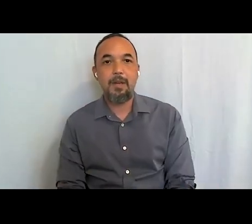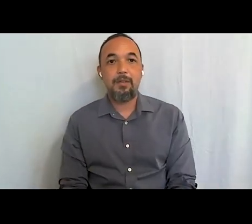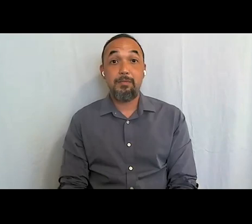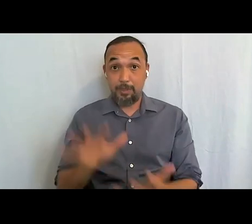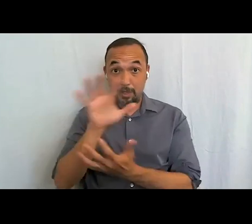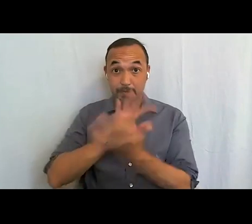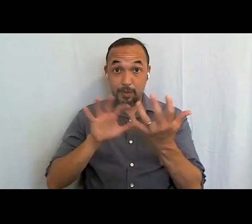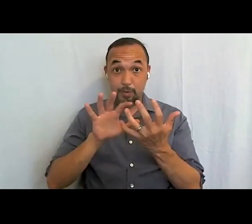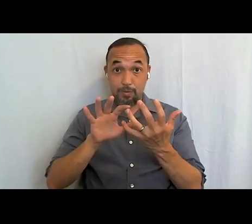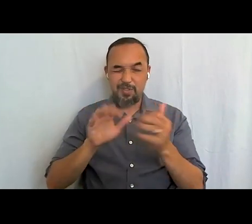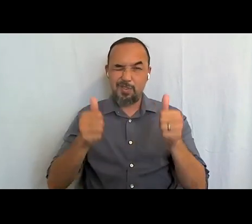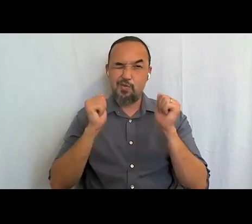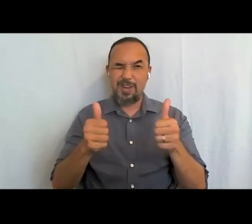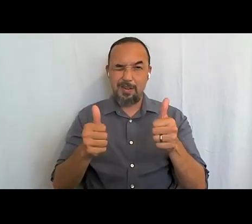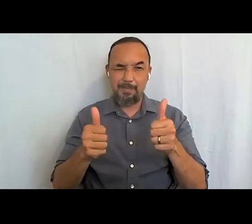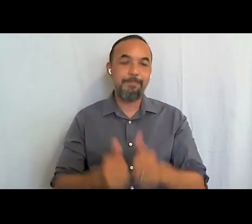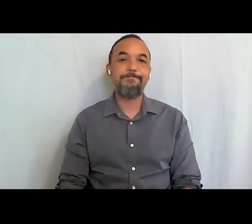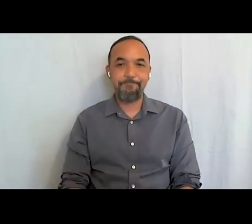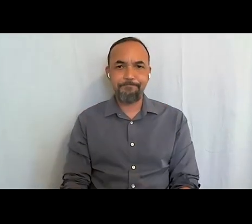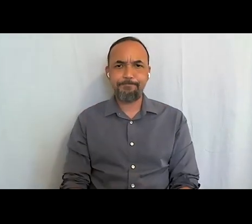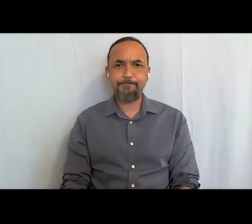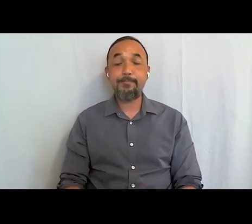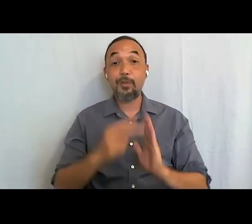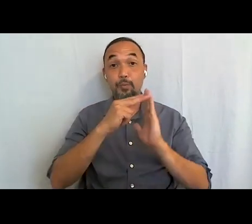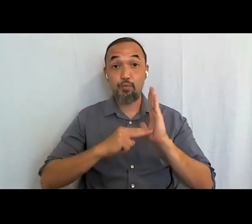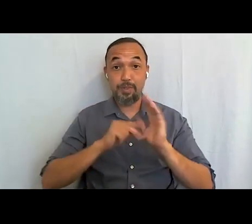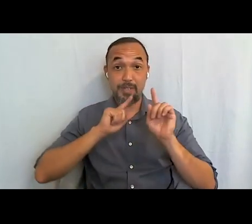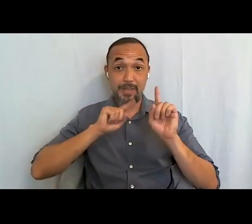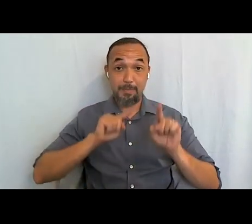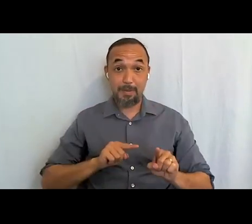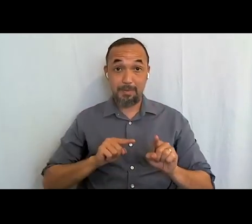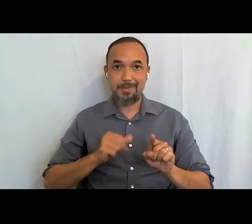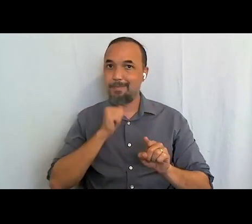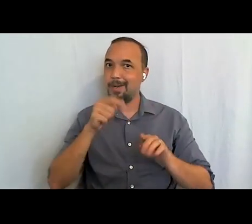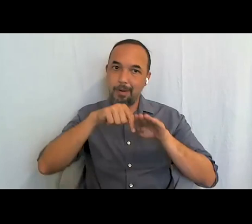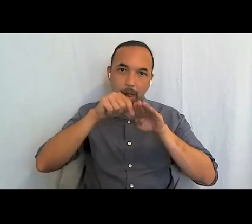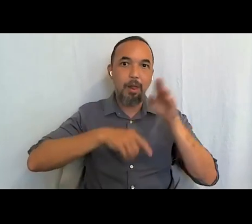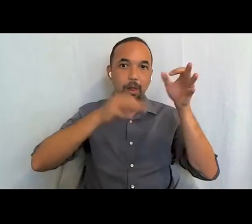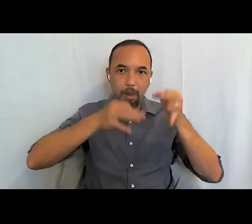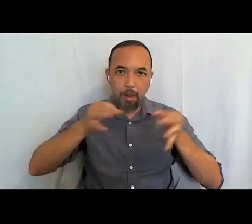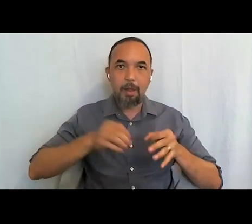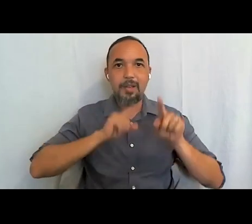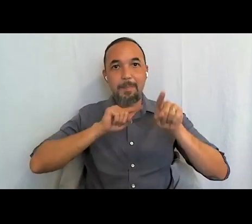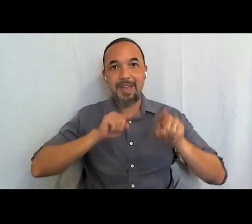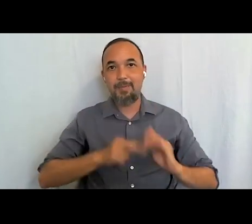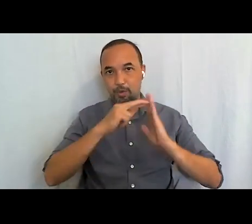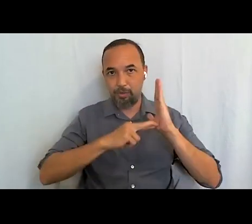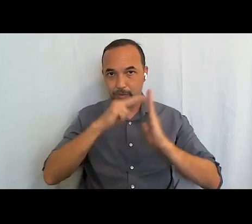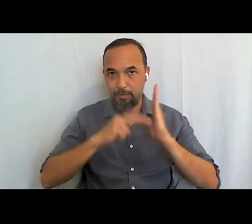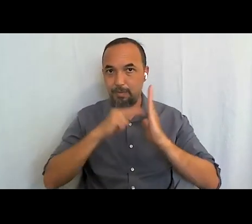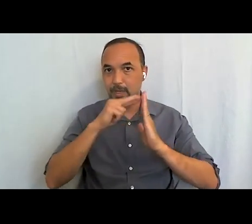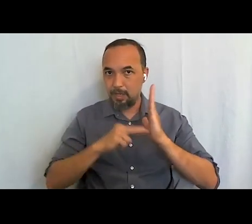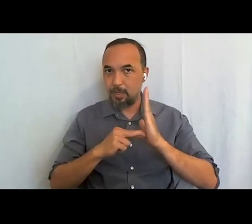What else can I tell you? Read the commandments. I'm not going to get too deep into it, but read them before the